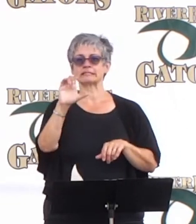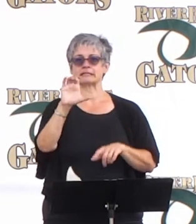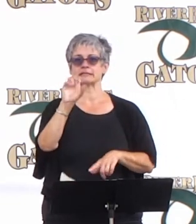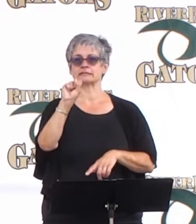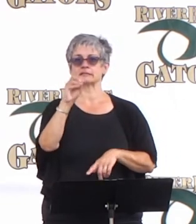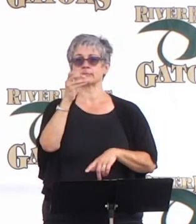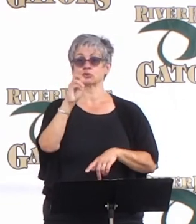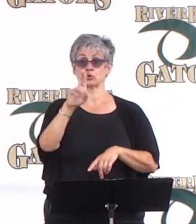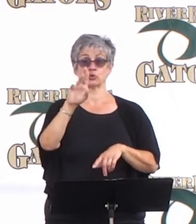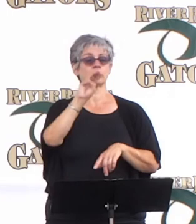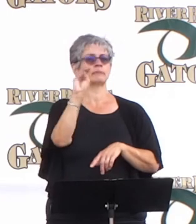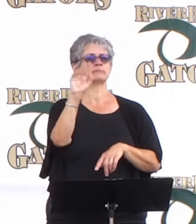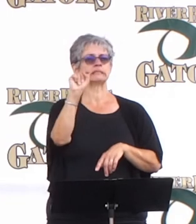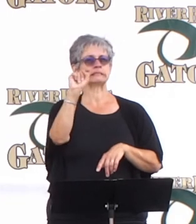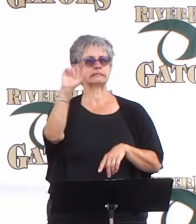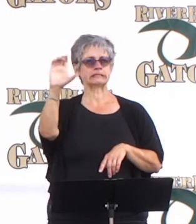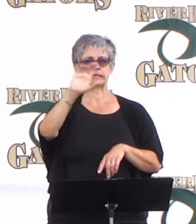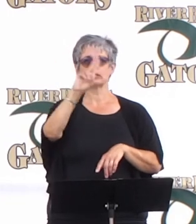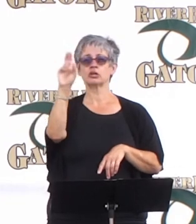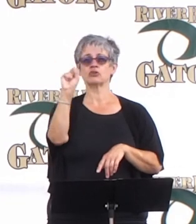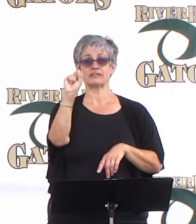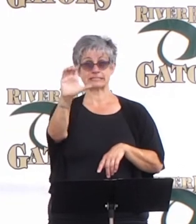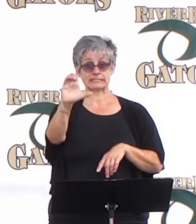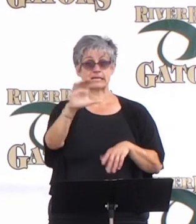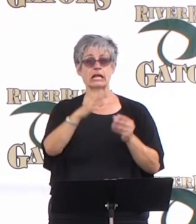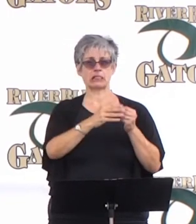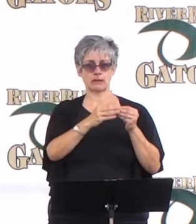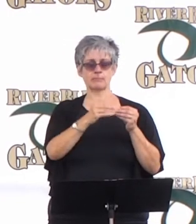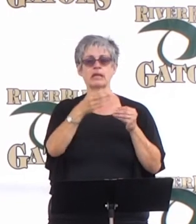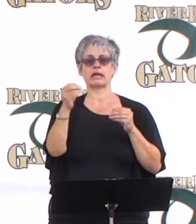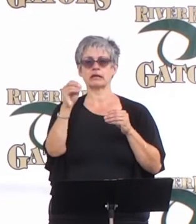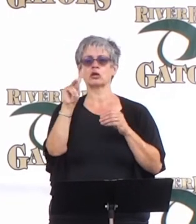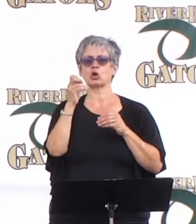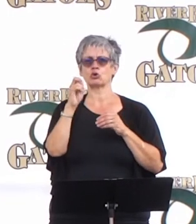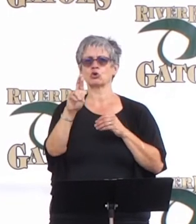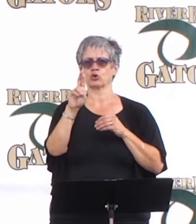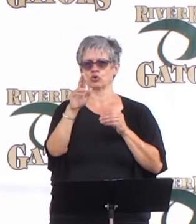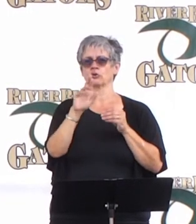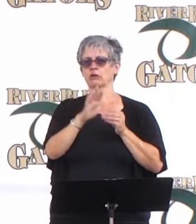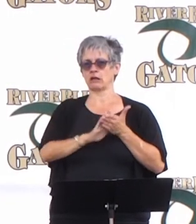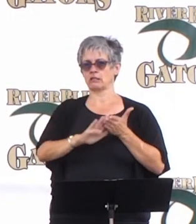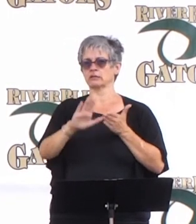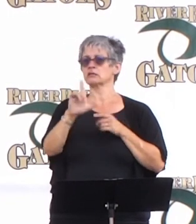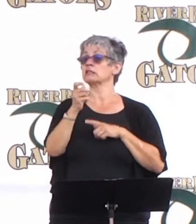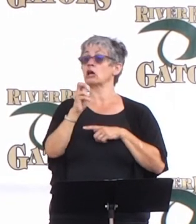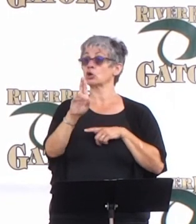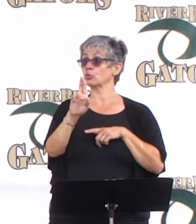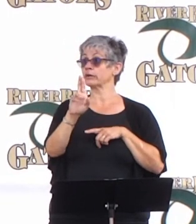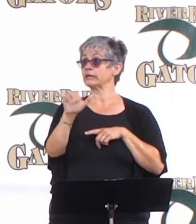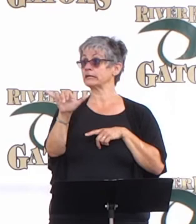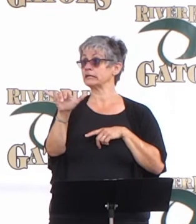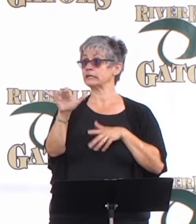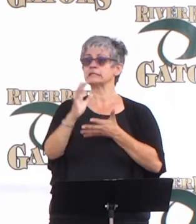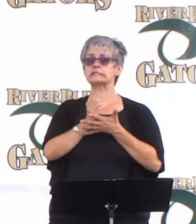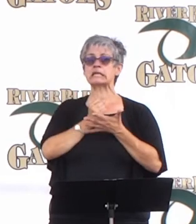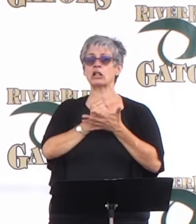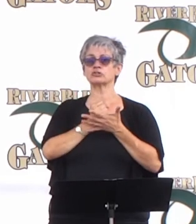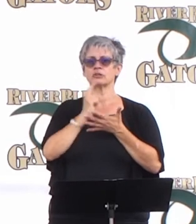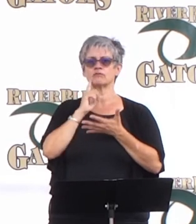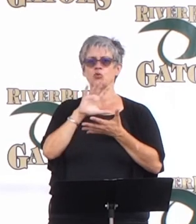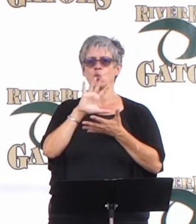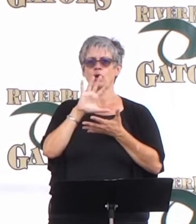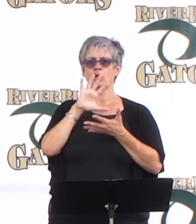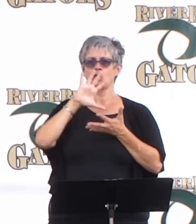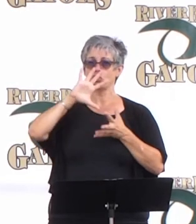Midlands Technical College, U of SC Columbia, and Coker College. The Lottery Tuition Assistance Program scholarship amount for those